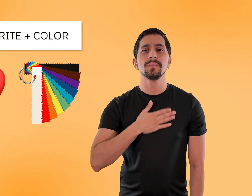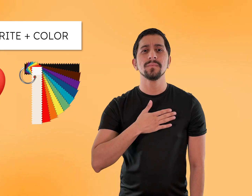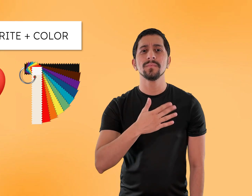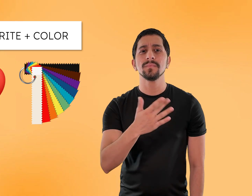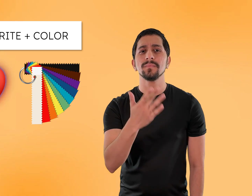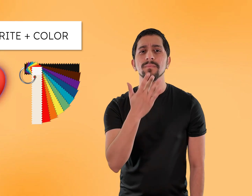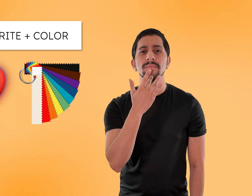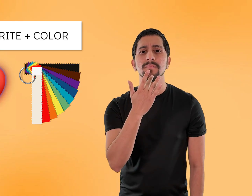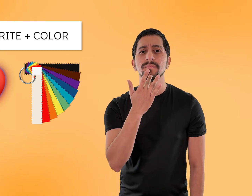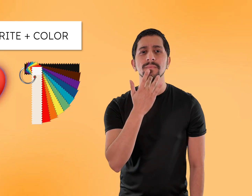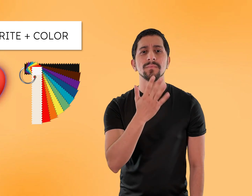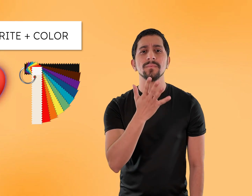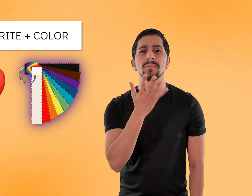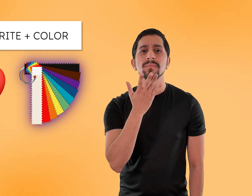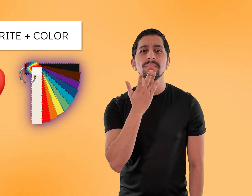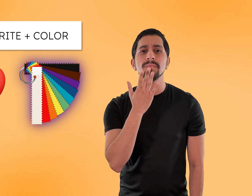My favorite color.